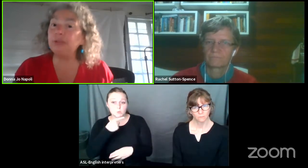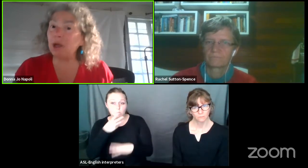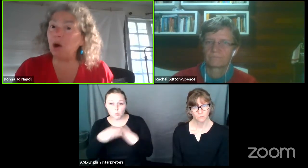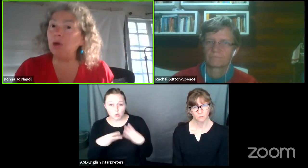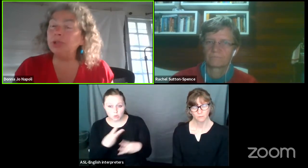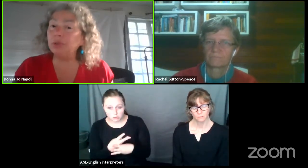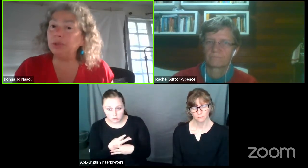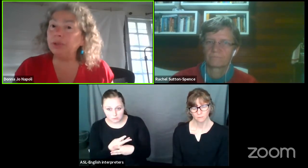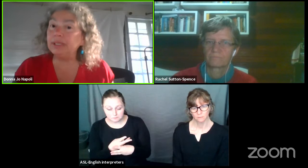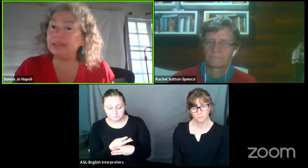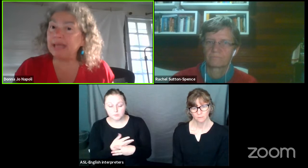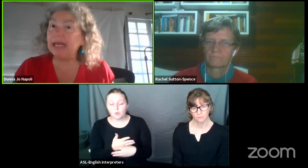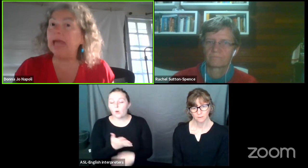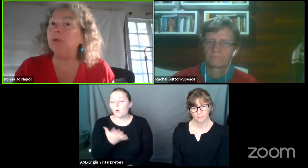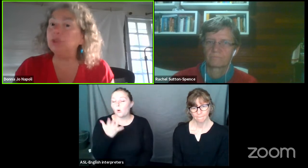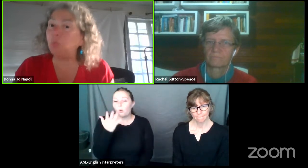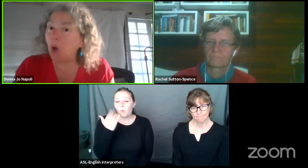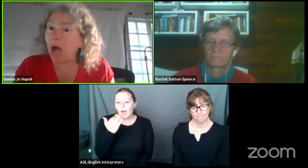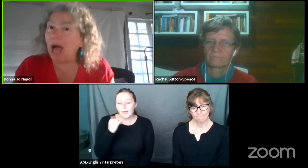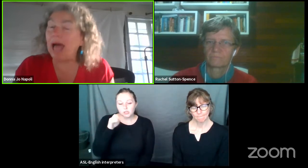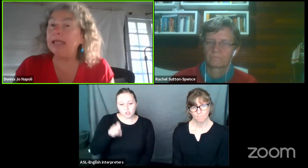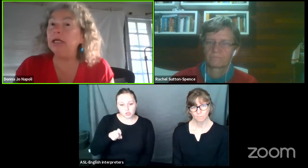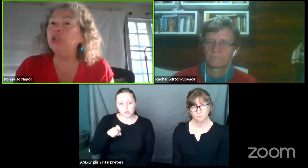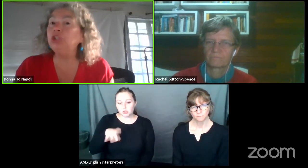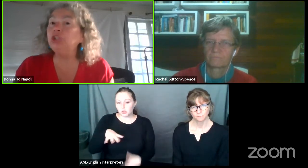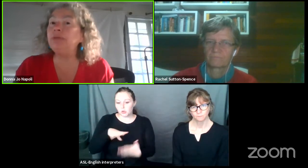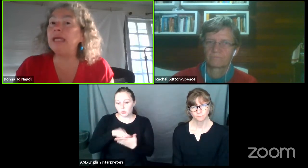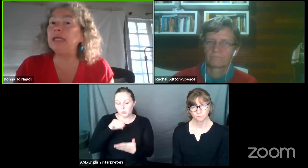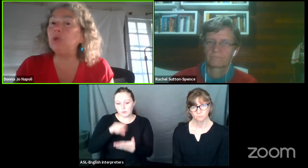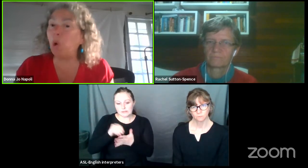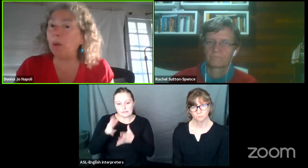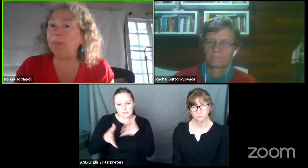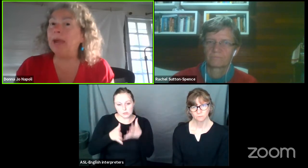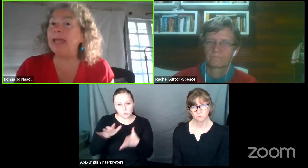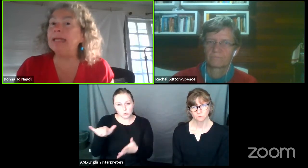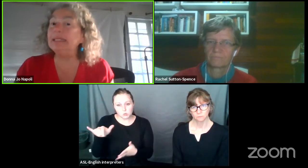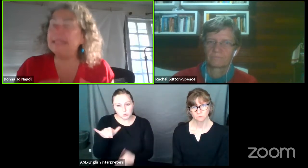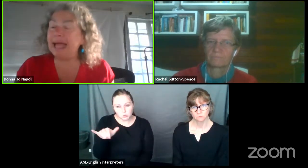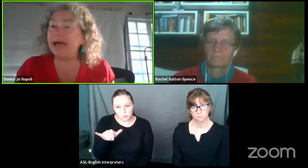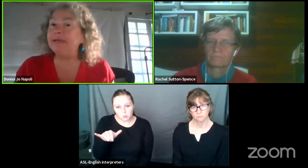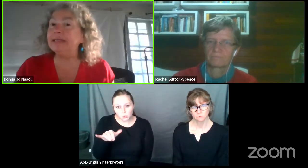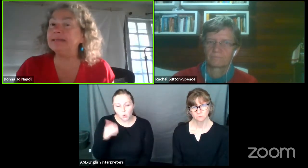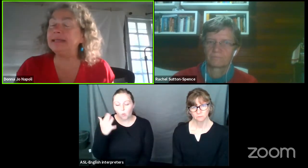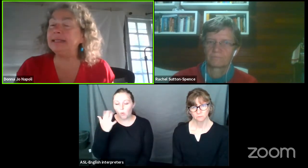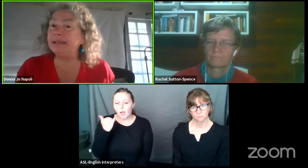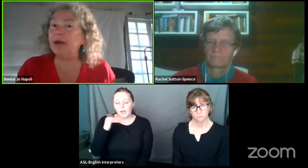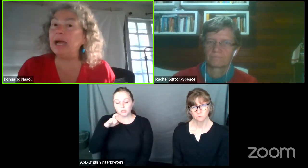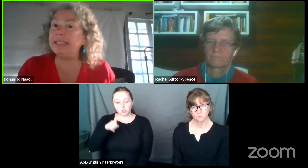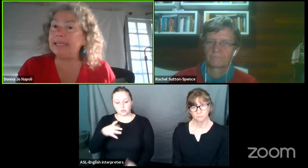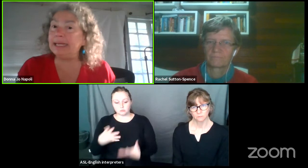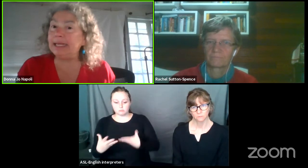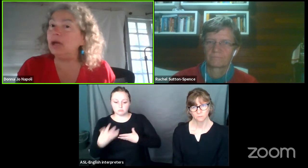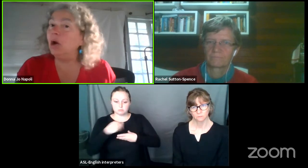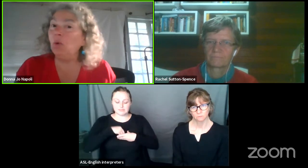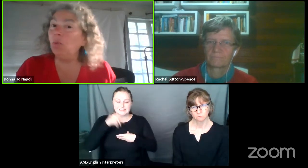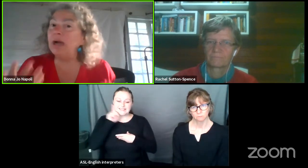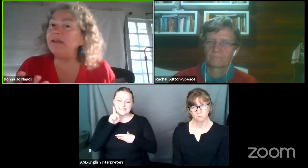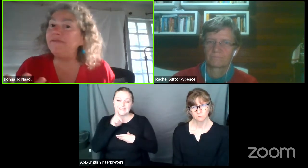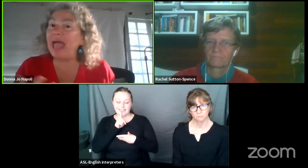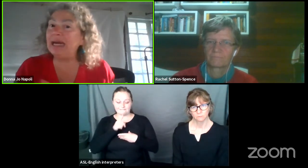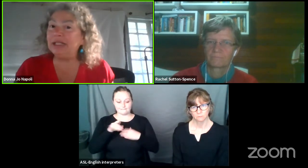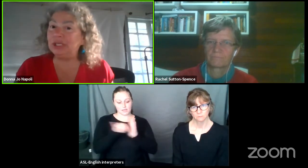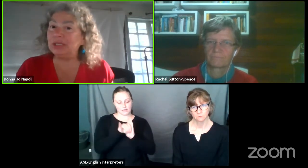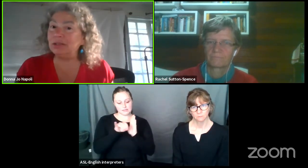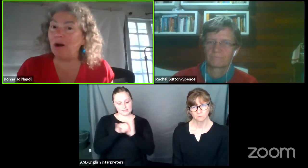Why should they also learn a sign language? Why should they incorporate deafness into their identity?